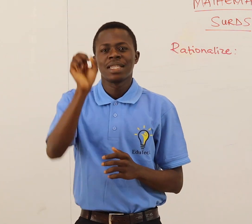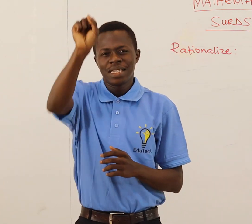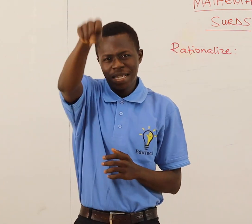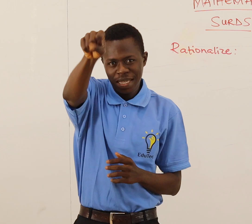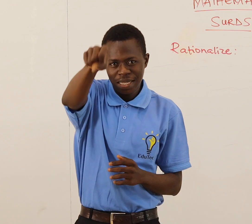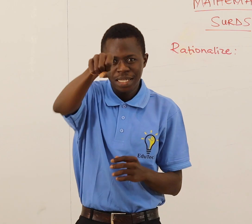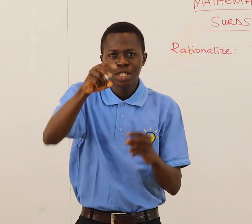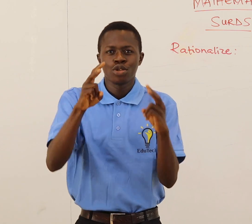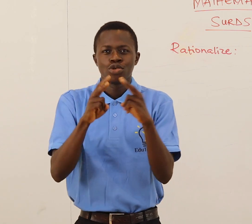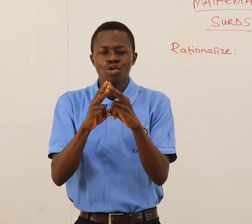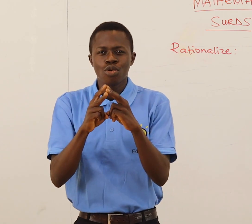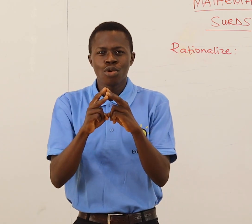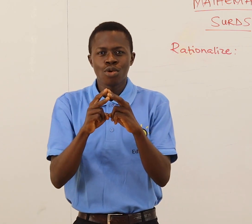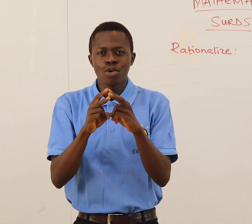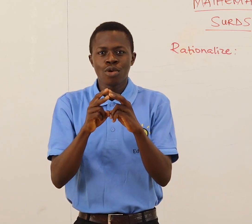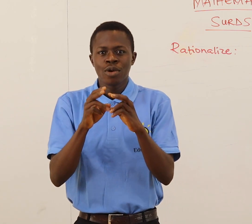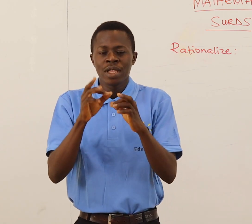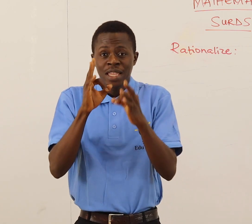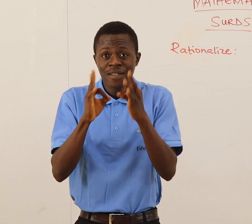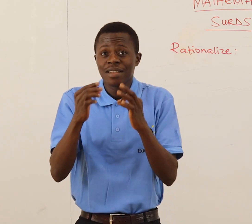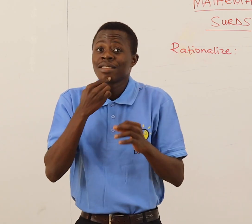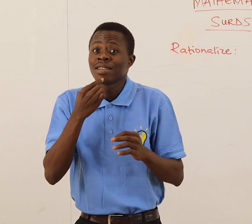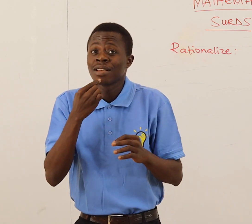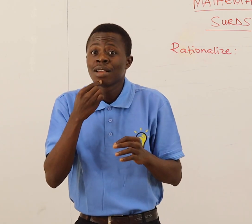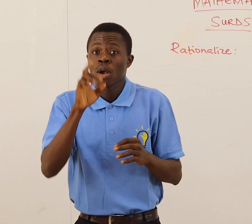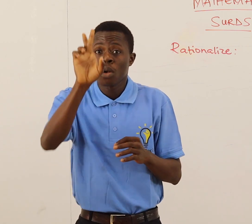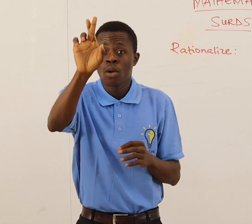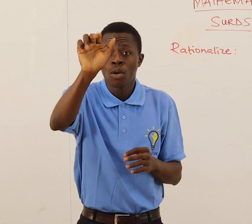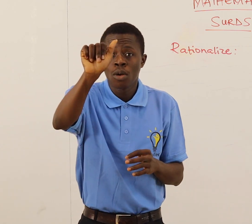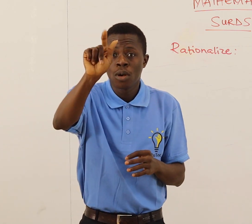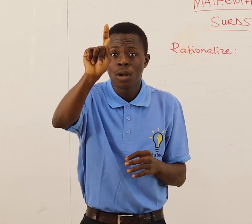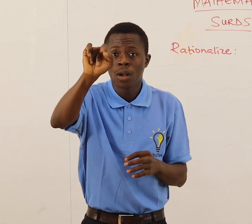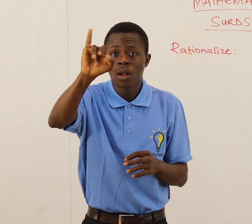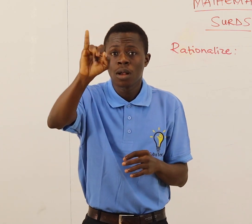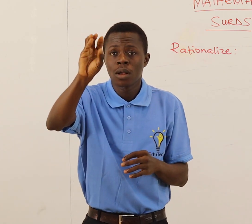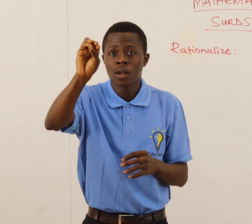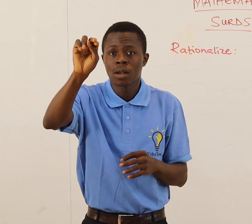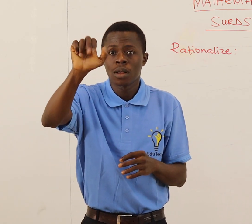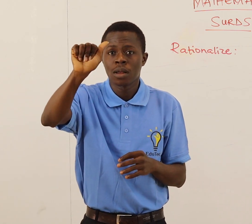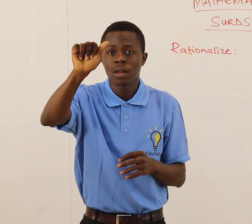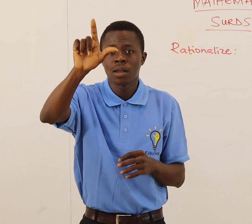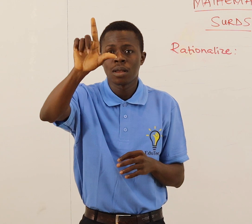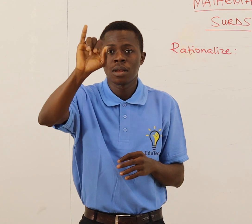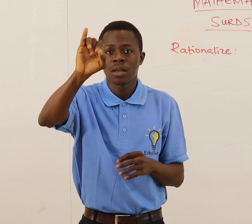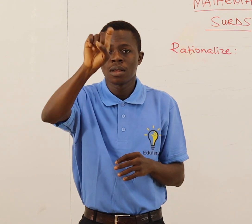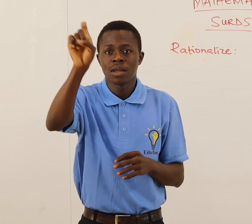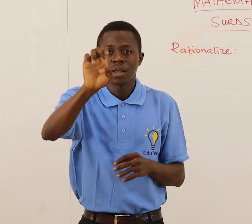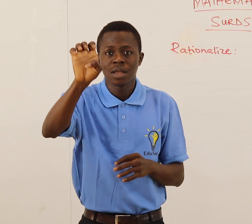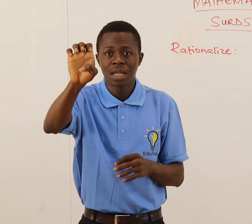denominator with the square root sign. So what we do with rationalization is that we will remove the square root